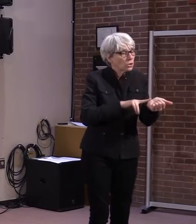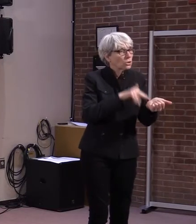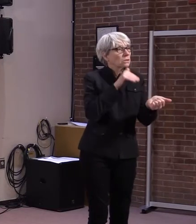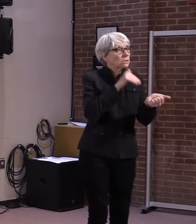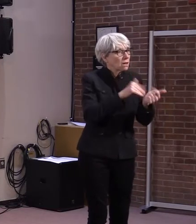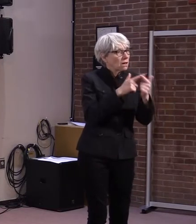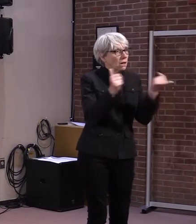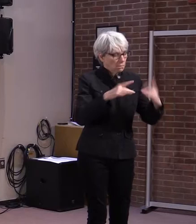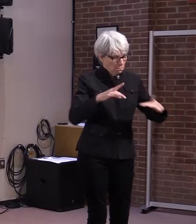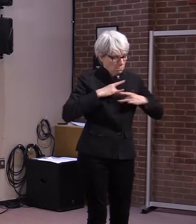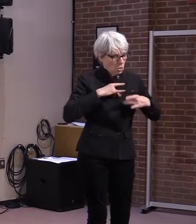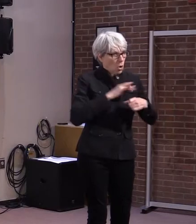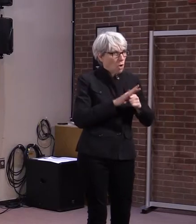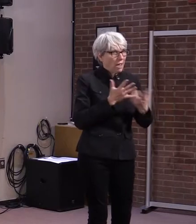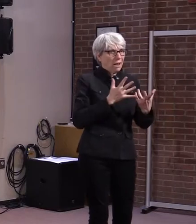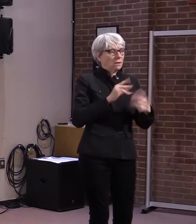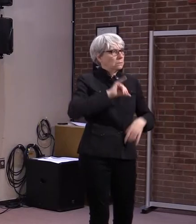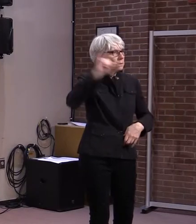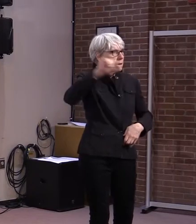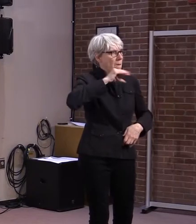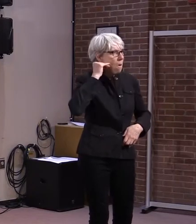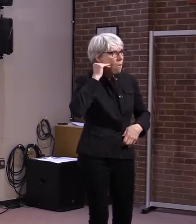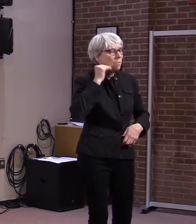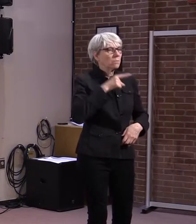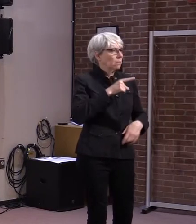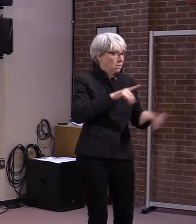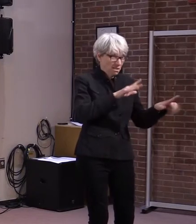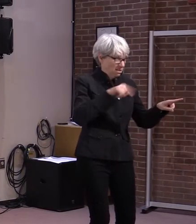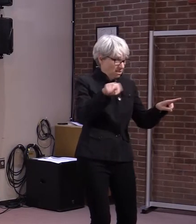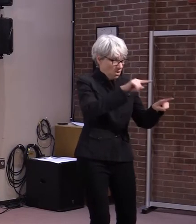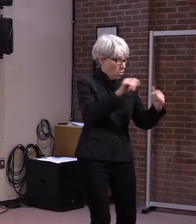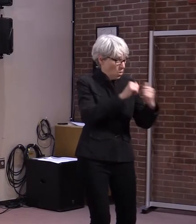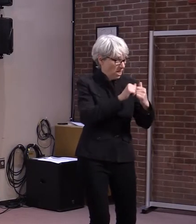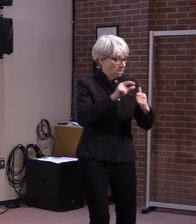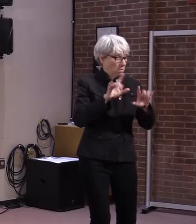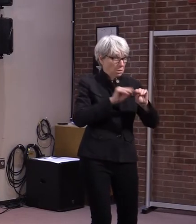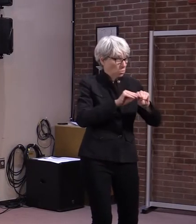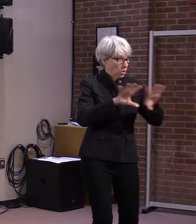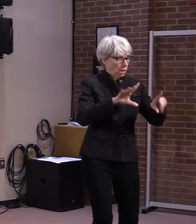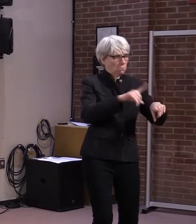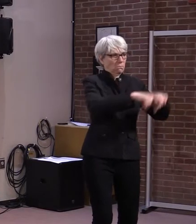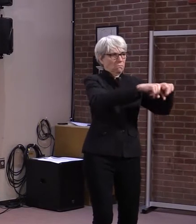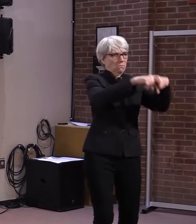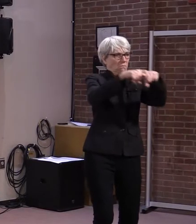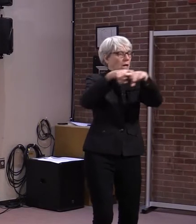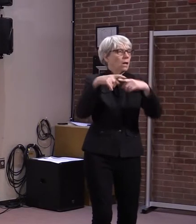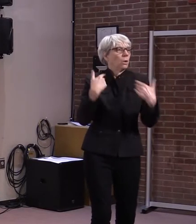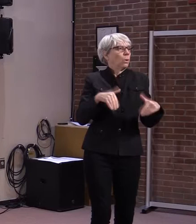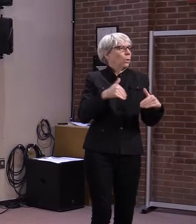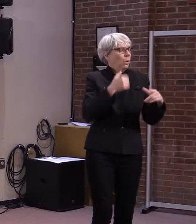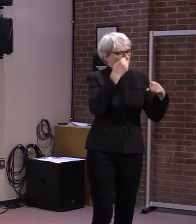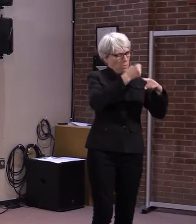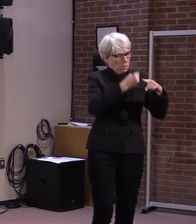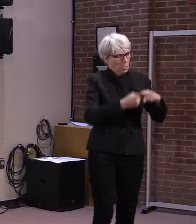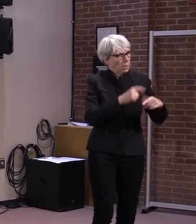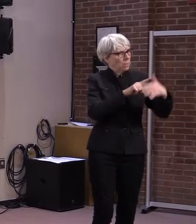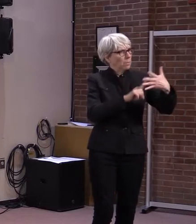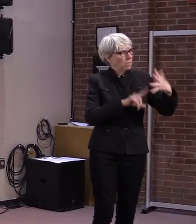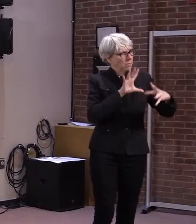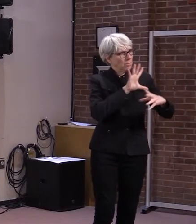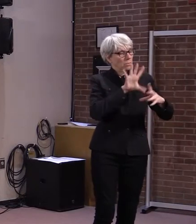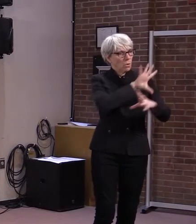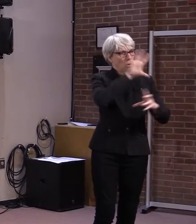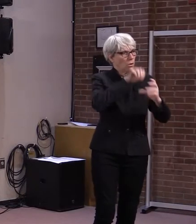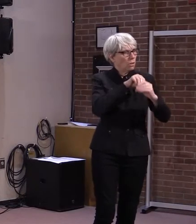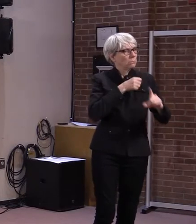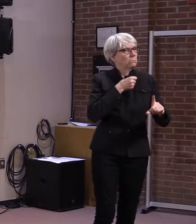we look at all of that combined to look at capacity as we're moving forward. So COVID is a factor, but